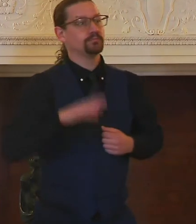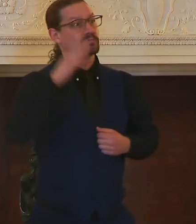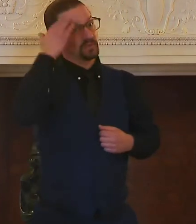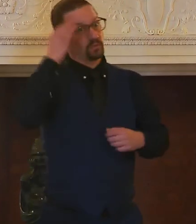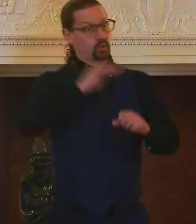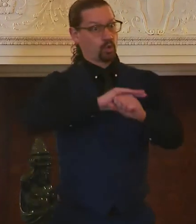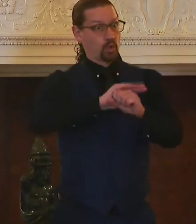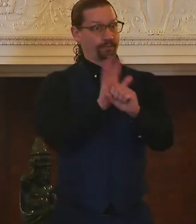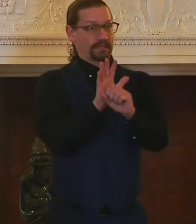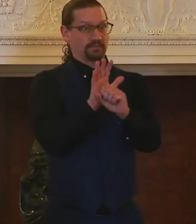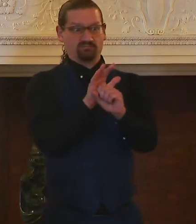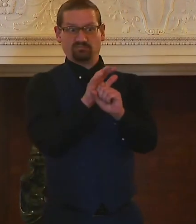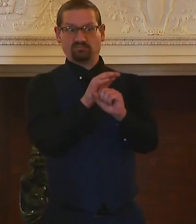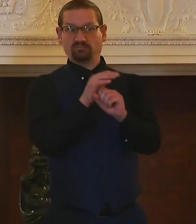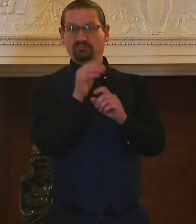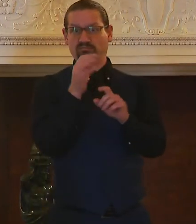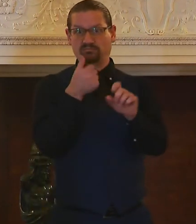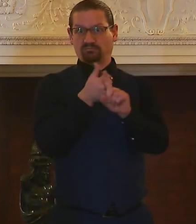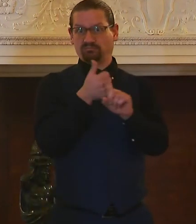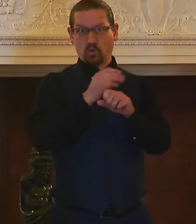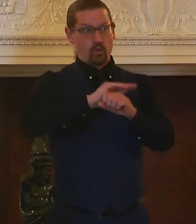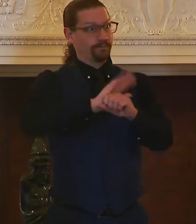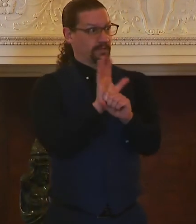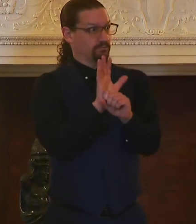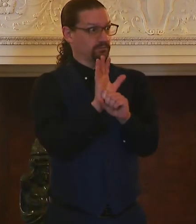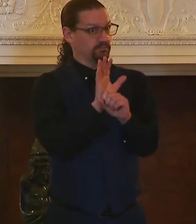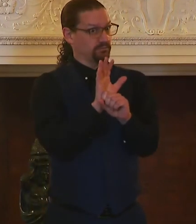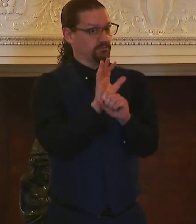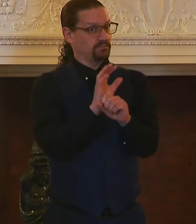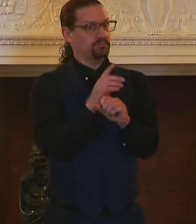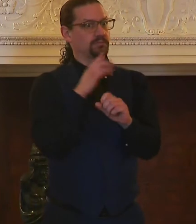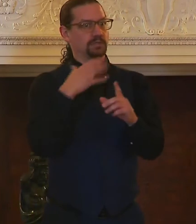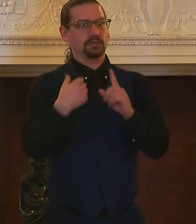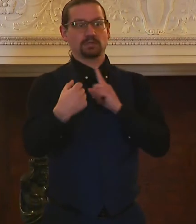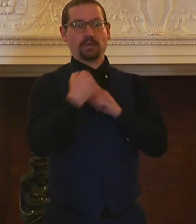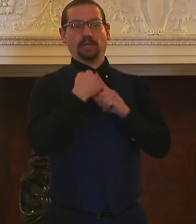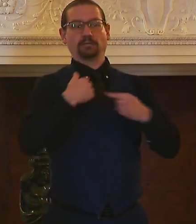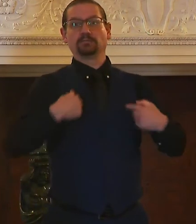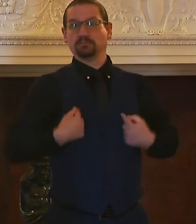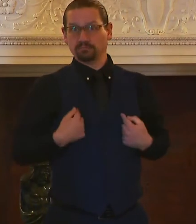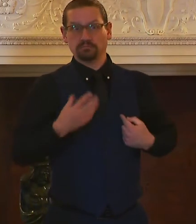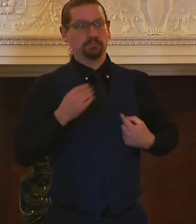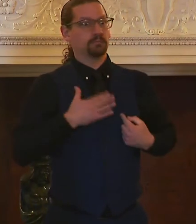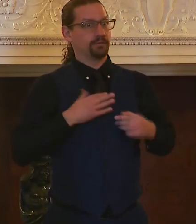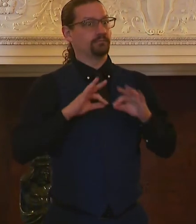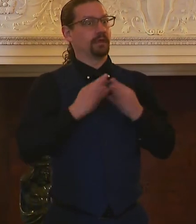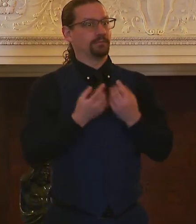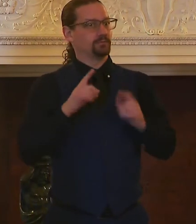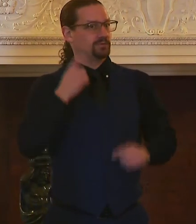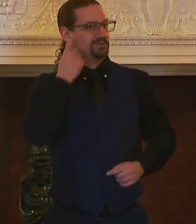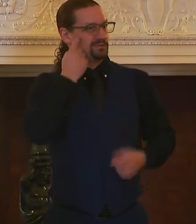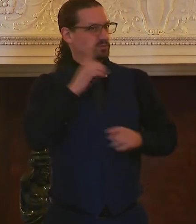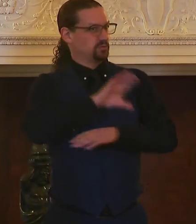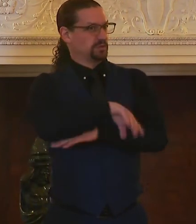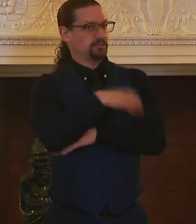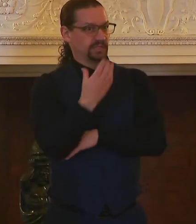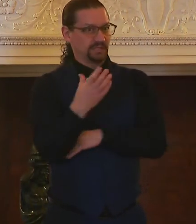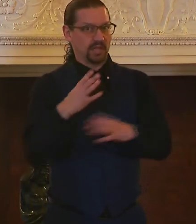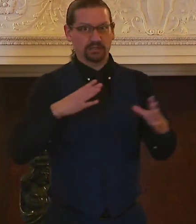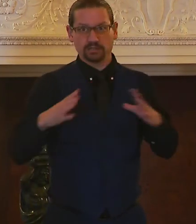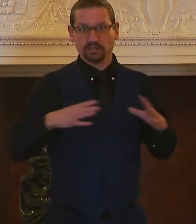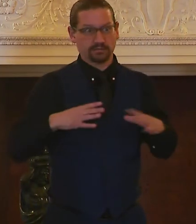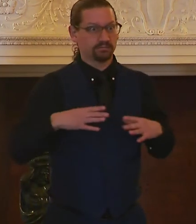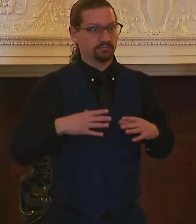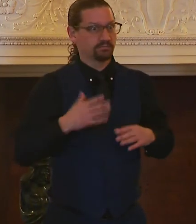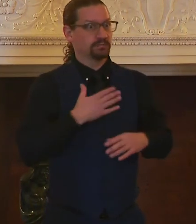the COVID-19 affected me and my family over the holidays. You really don't want to get this. And